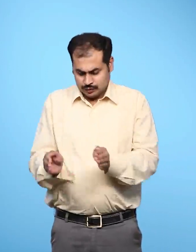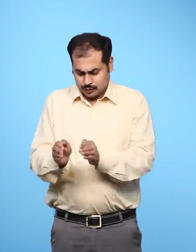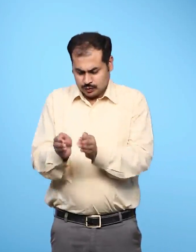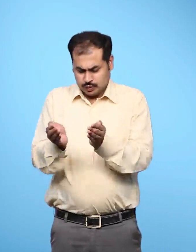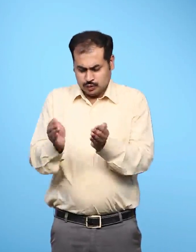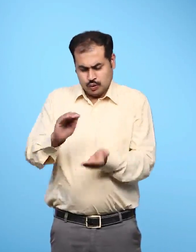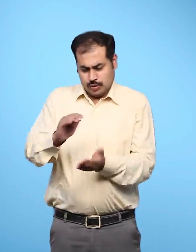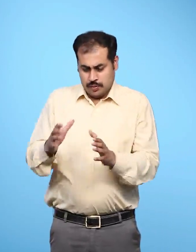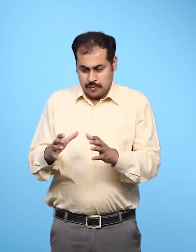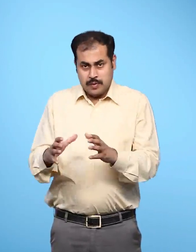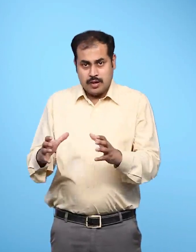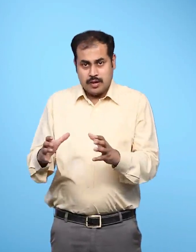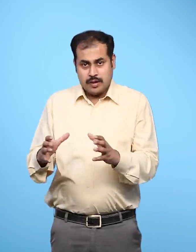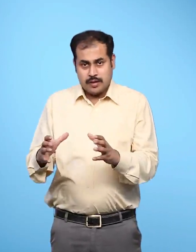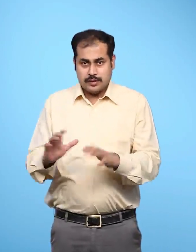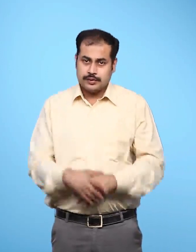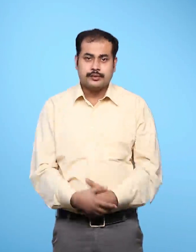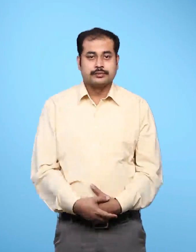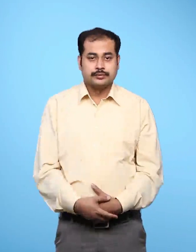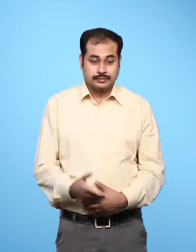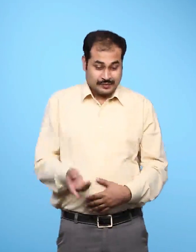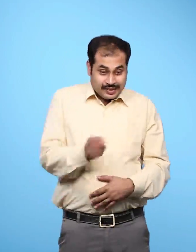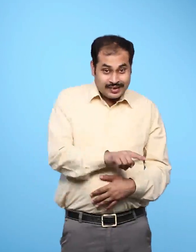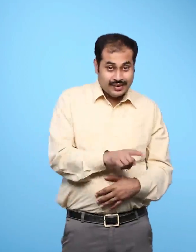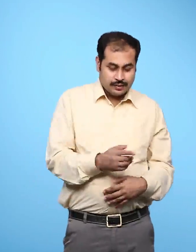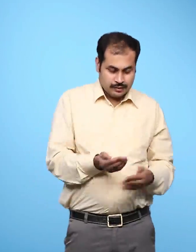6.